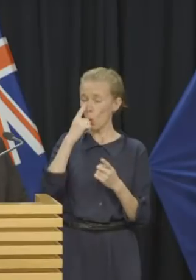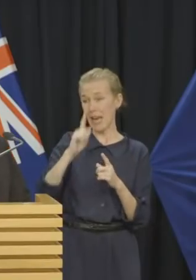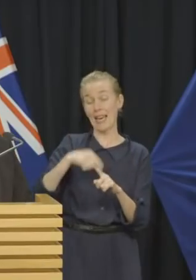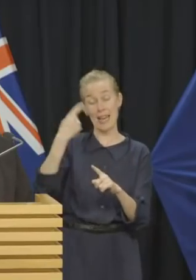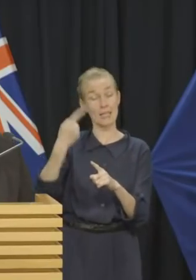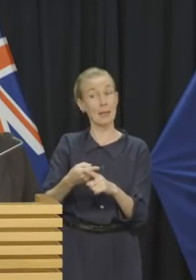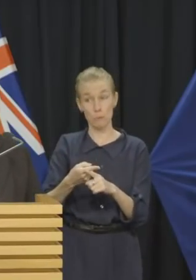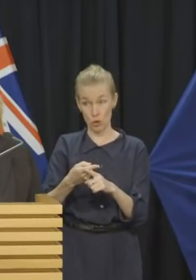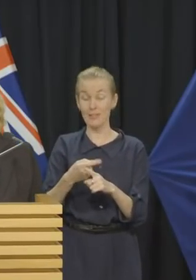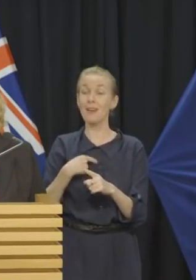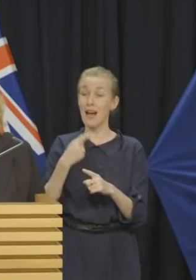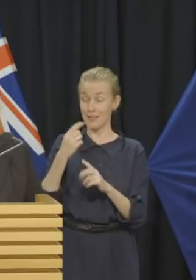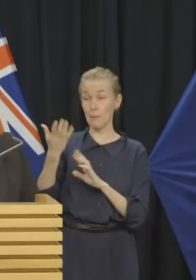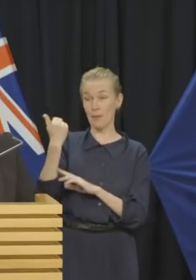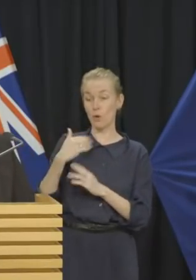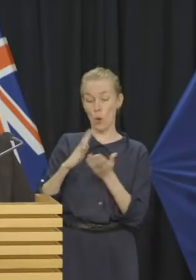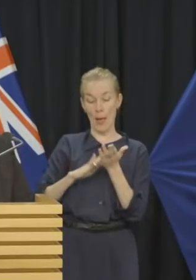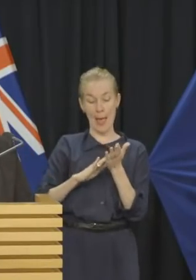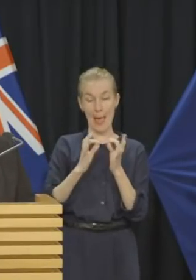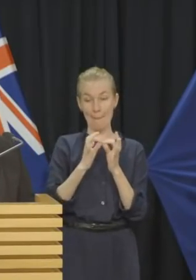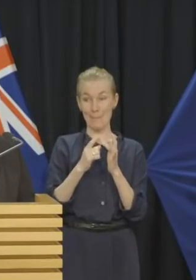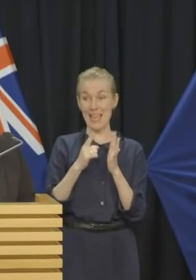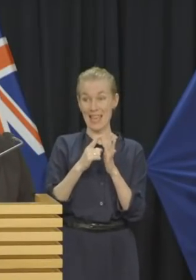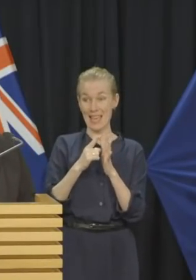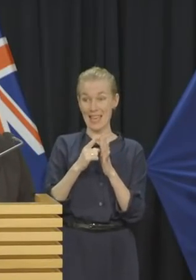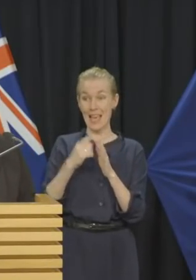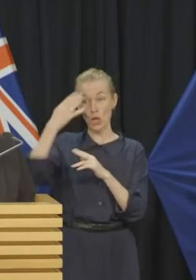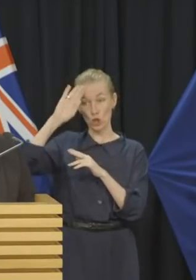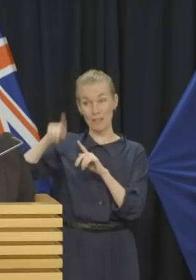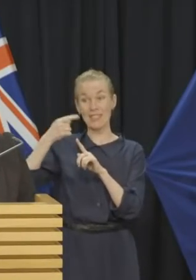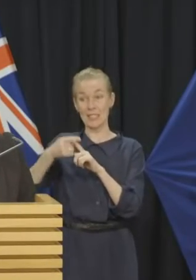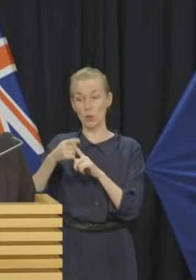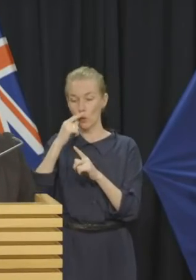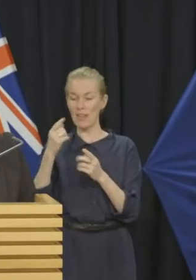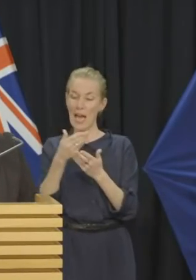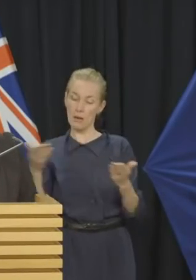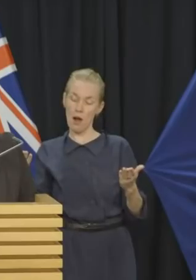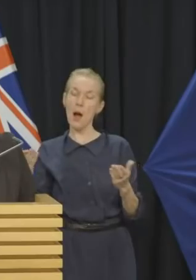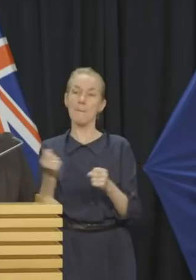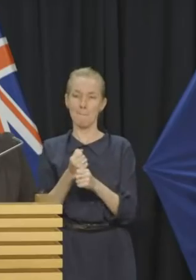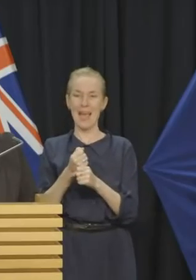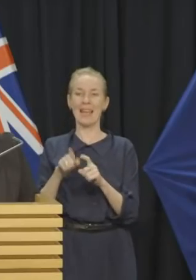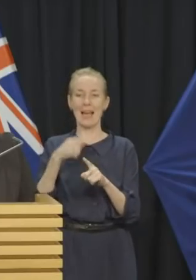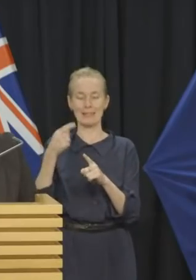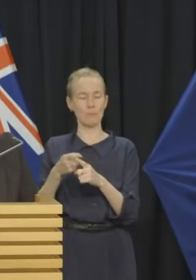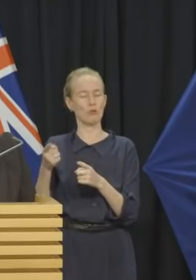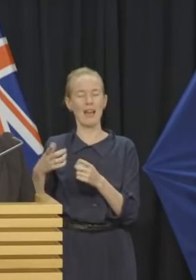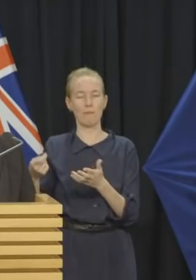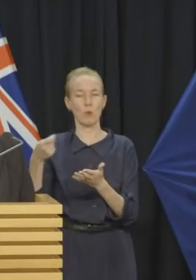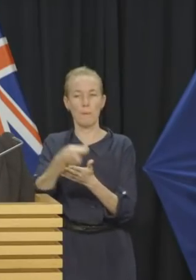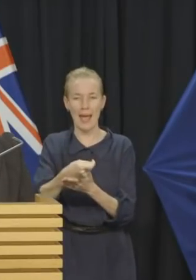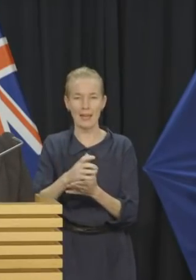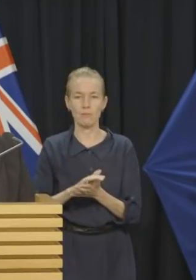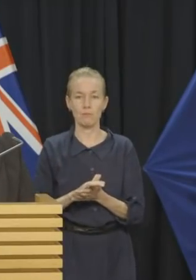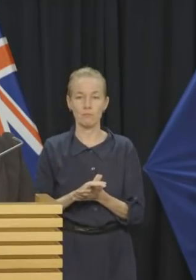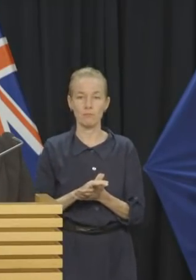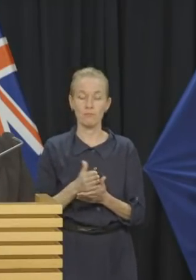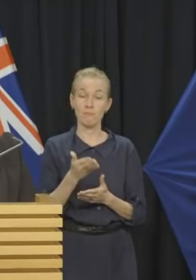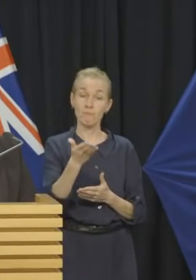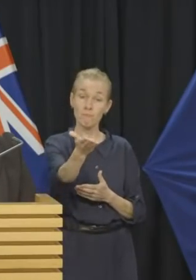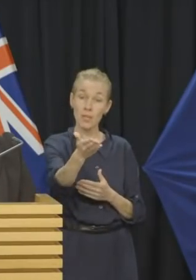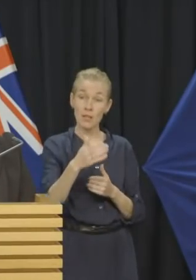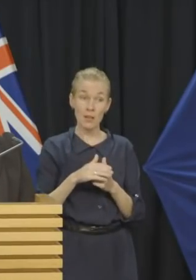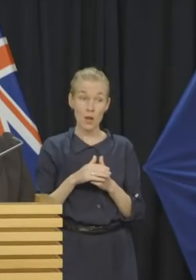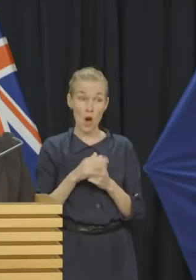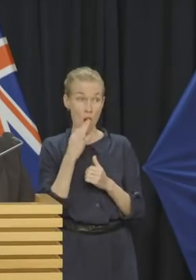discretionary waiver by the Chief Executive of MB. How's it going to work? Are you going to need a letter from a doctor saying, yes, your relative is going to die? Oh, look,